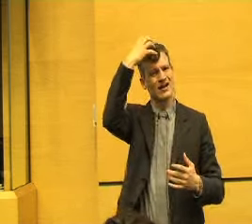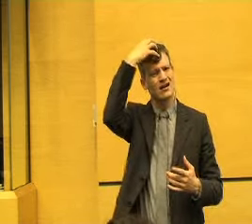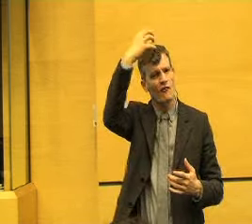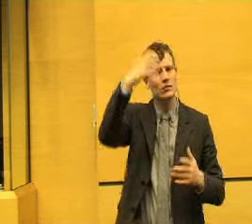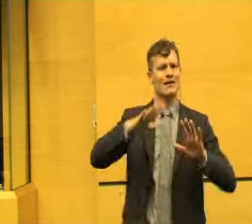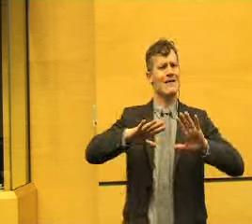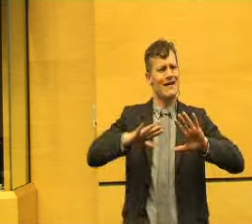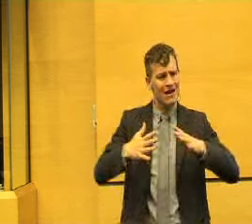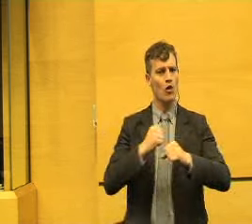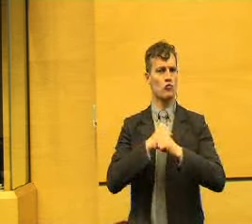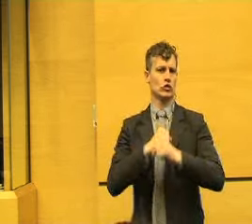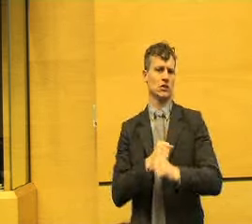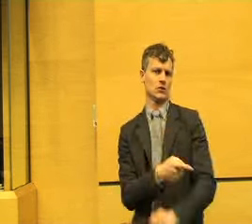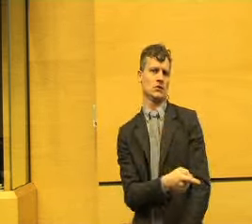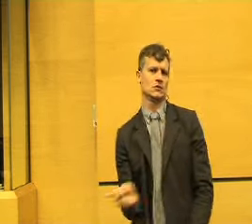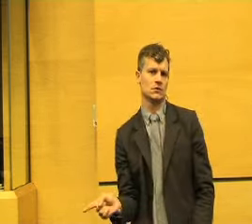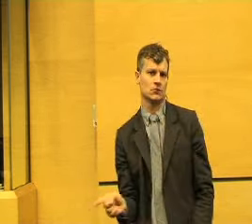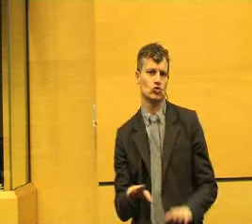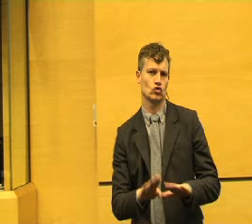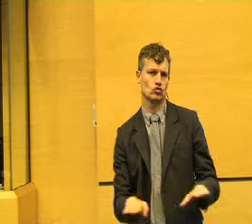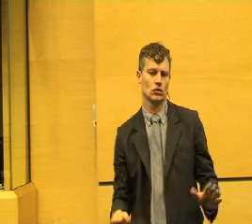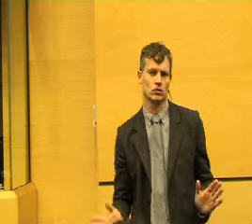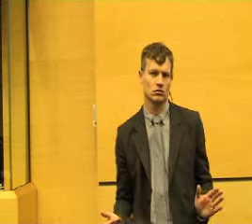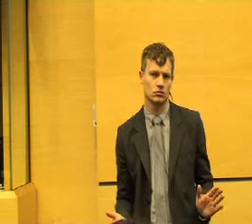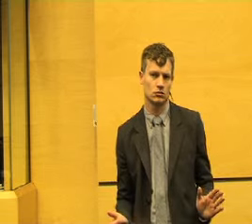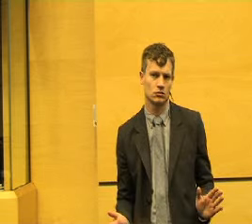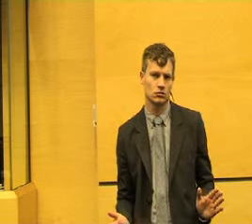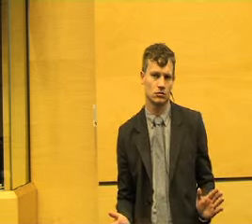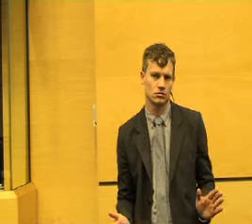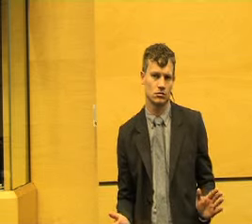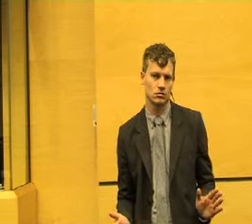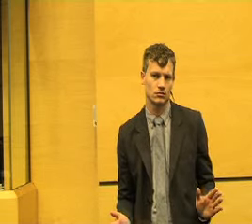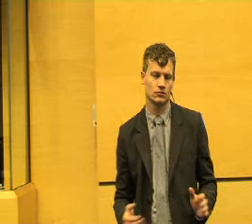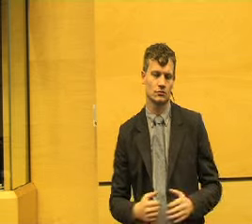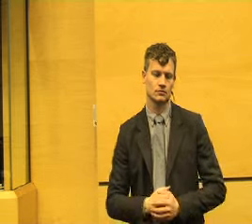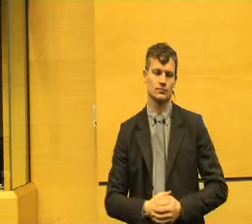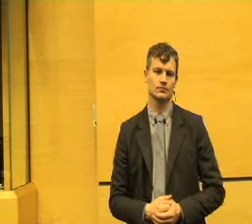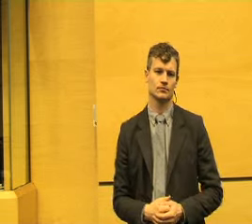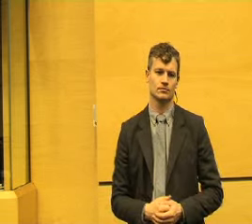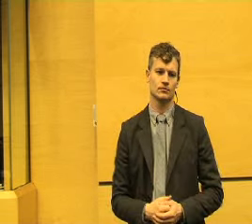protect these children from this situation.